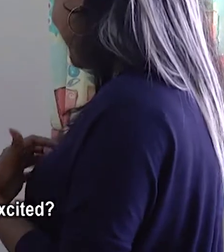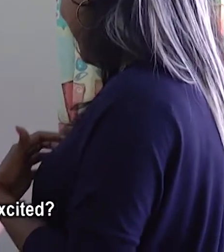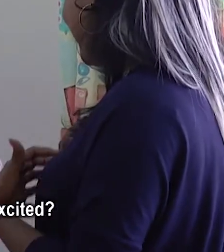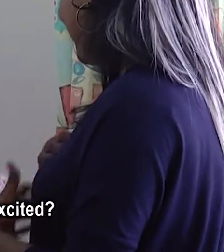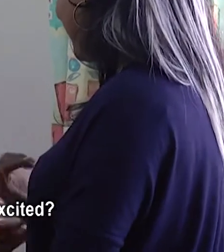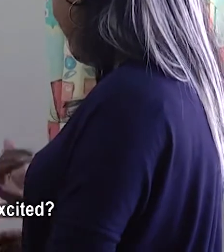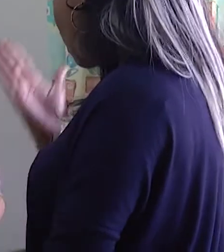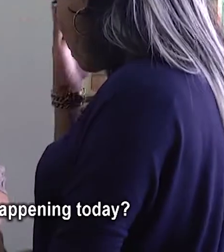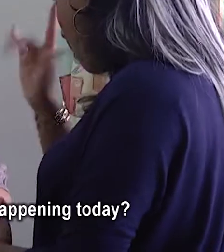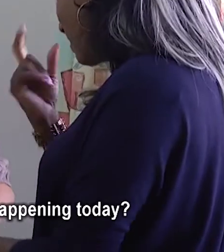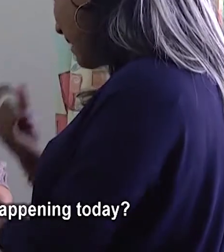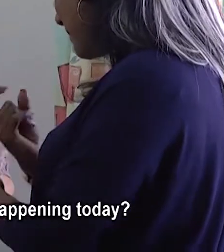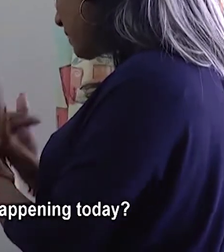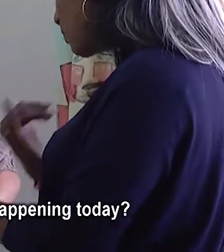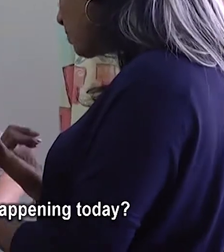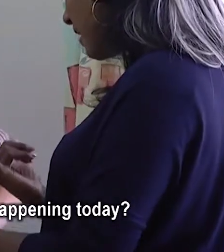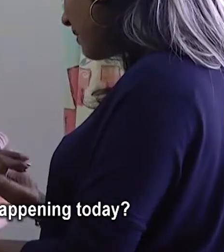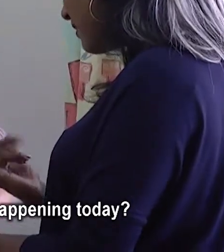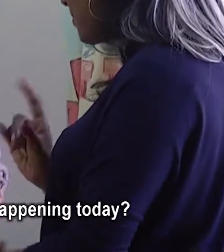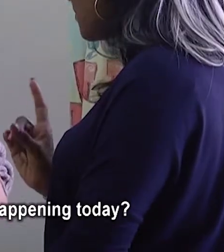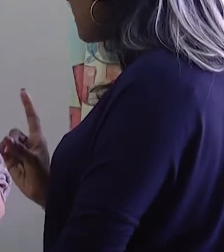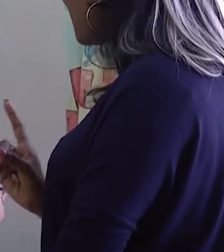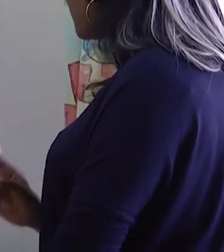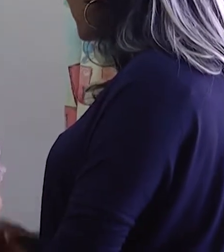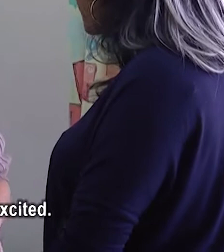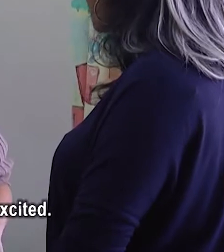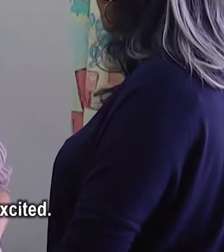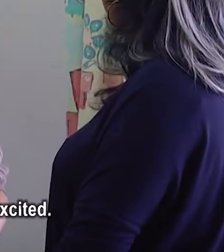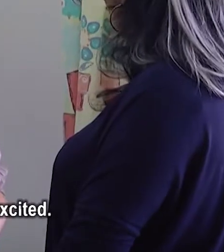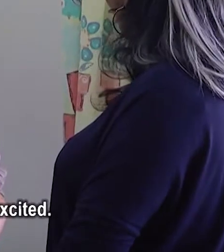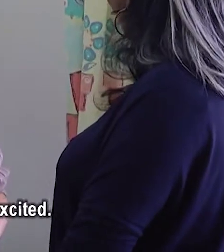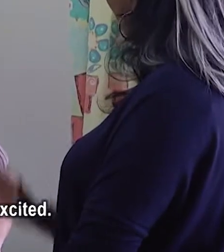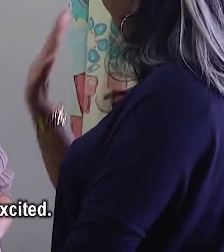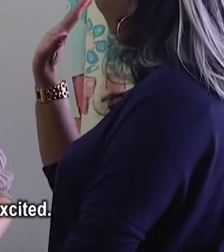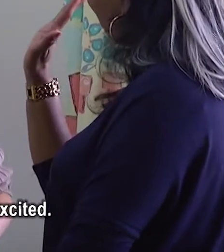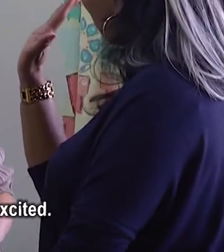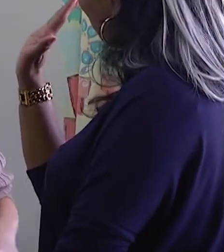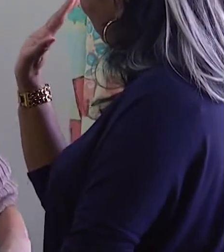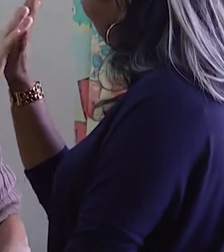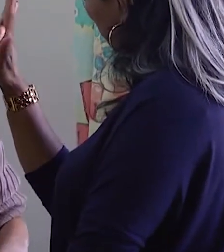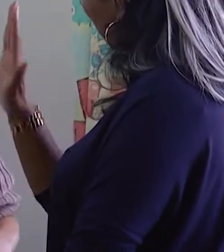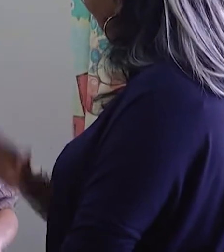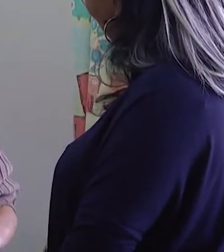Are you excited? You know what is happening today? Yes, I'm very excited.